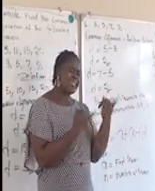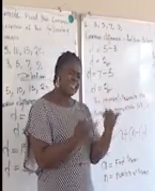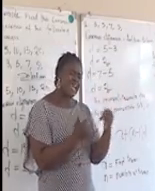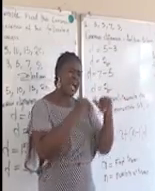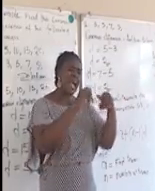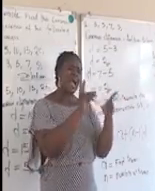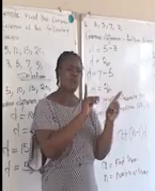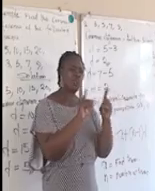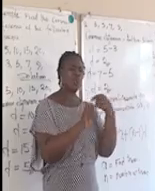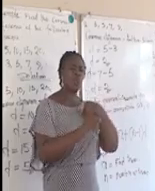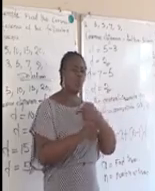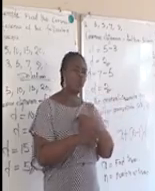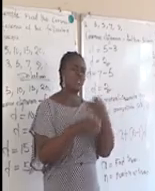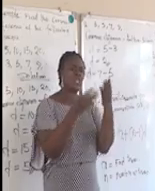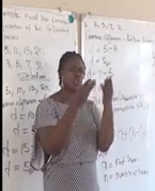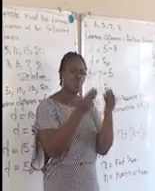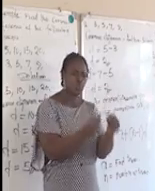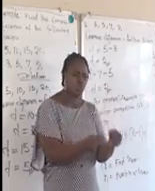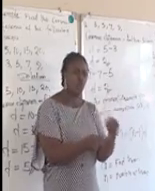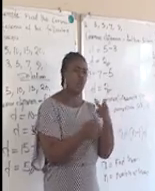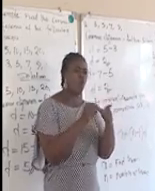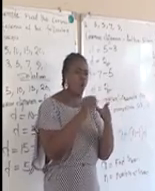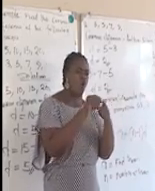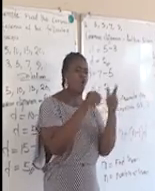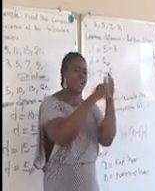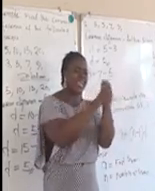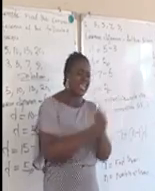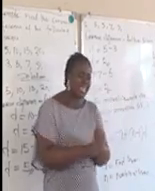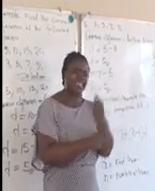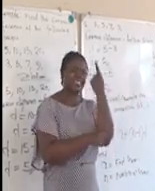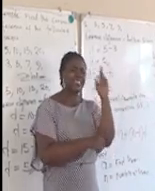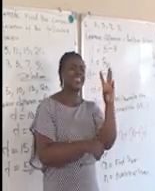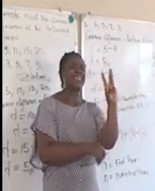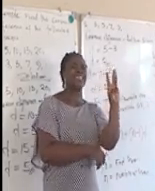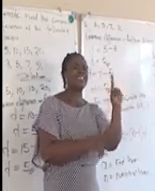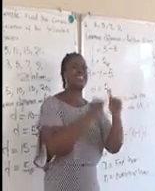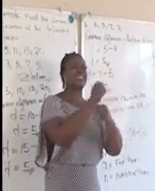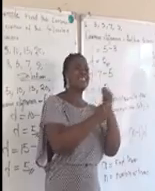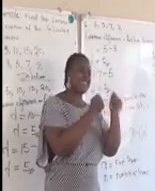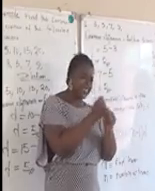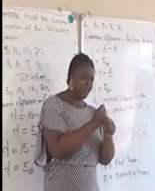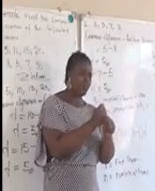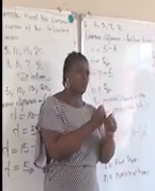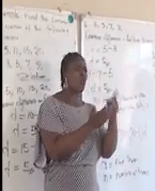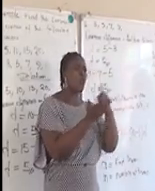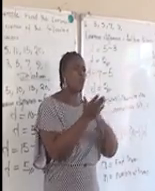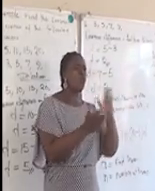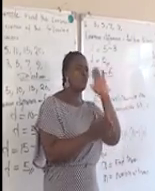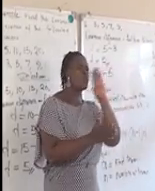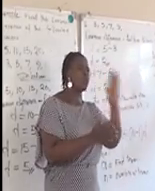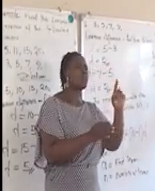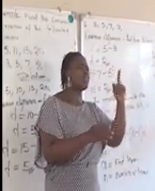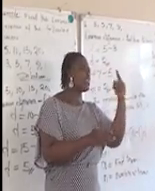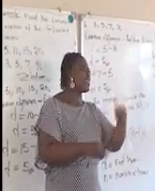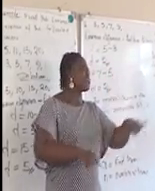do we solve this? How do we get the 1610? What they are telling us now, what will be the value of